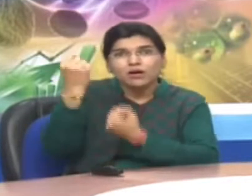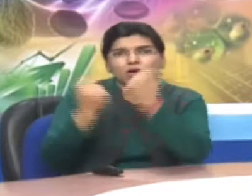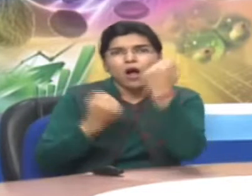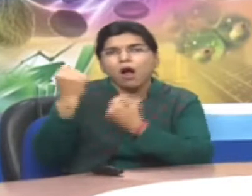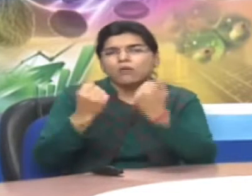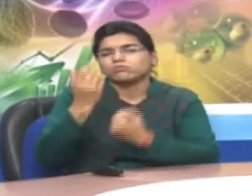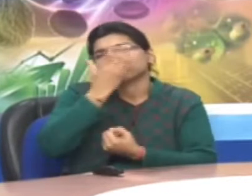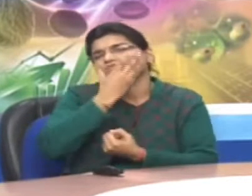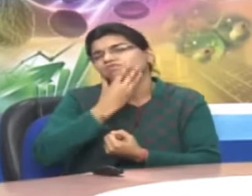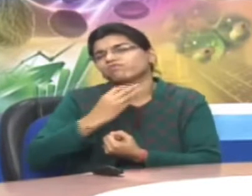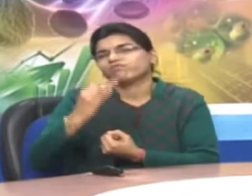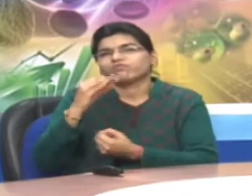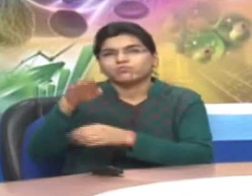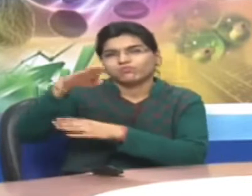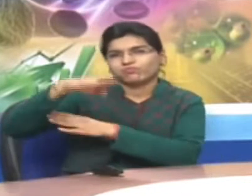car.